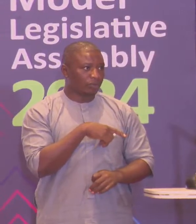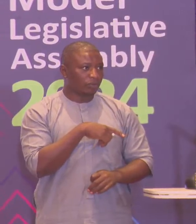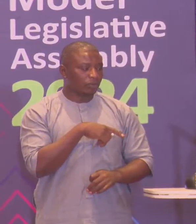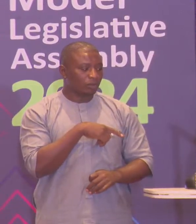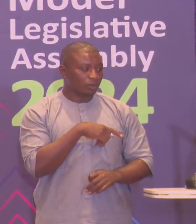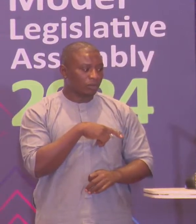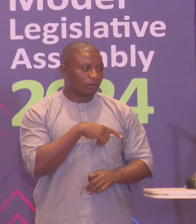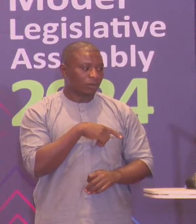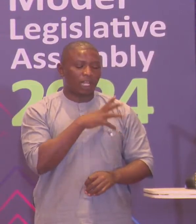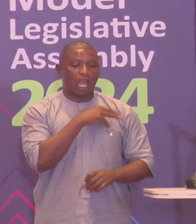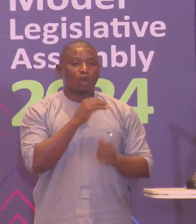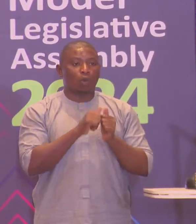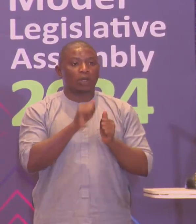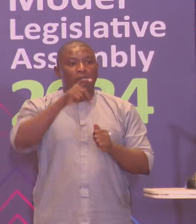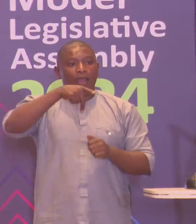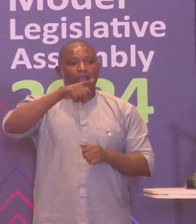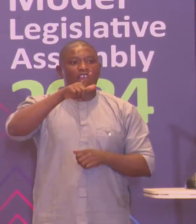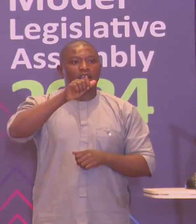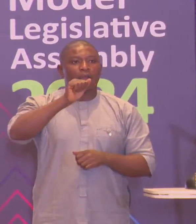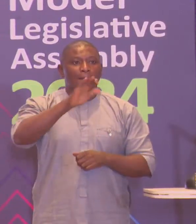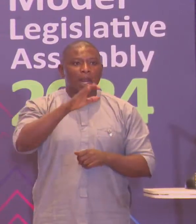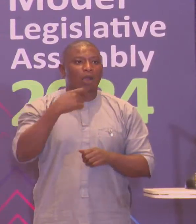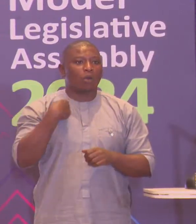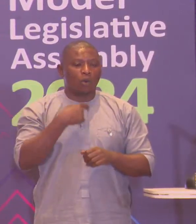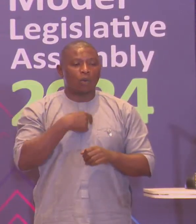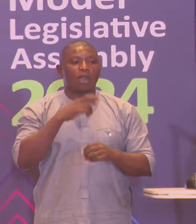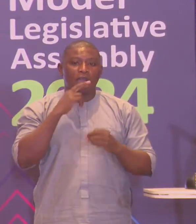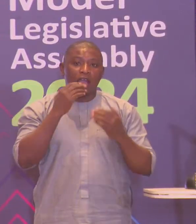and with Plac. We really, really are grateful.